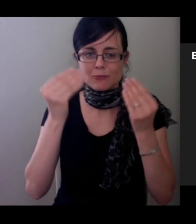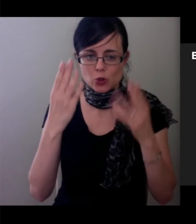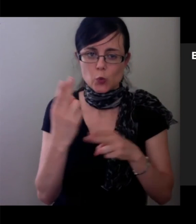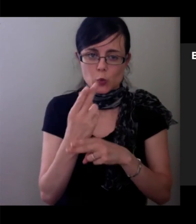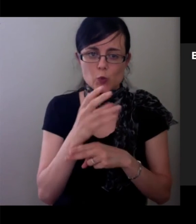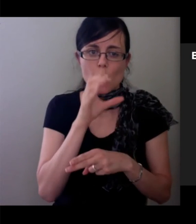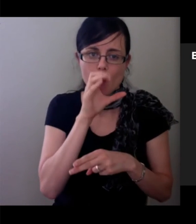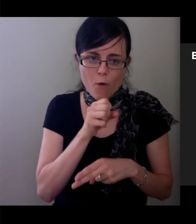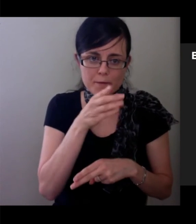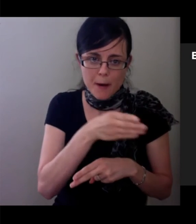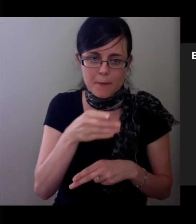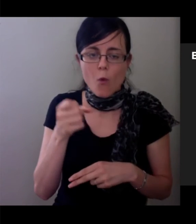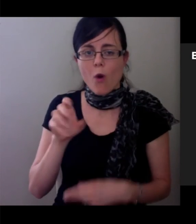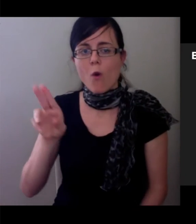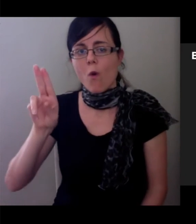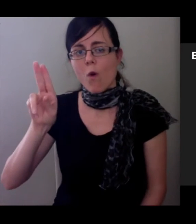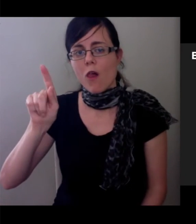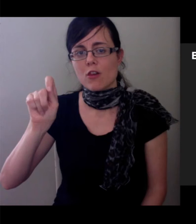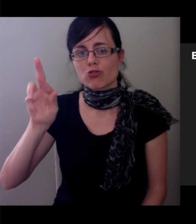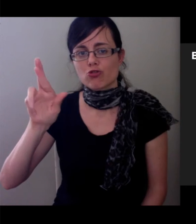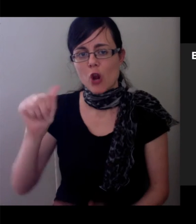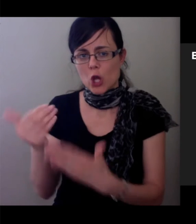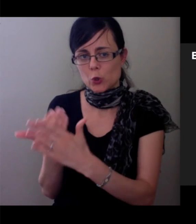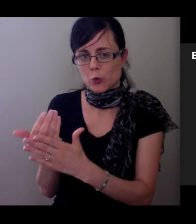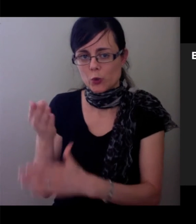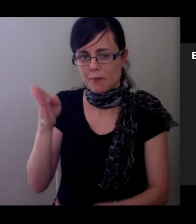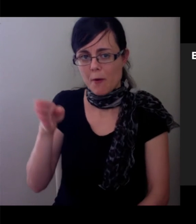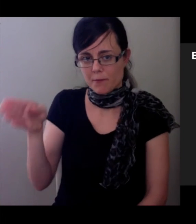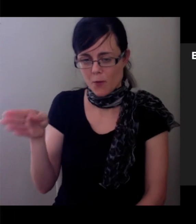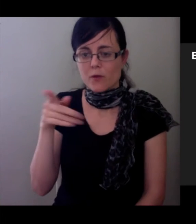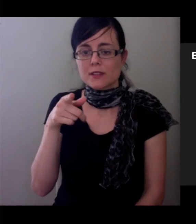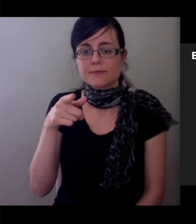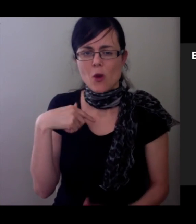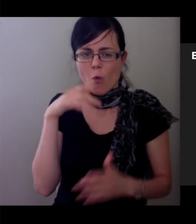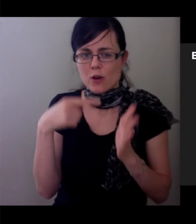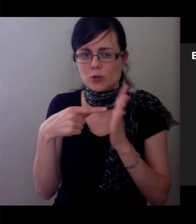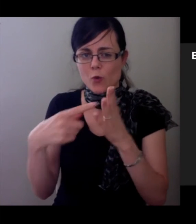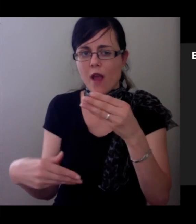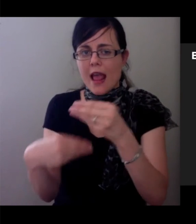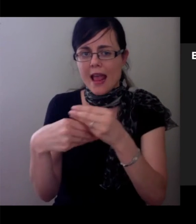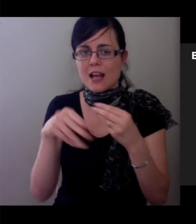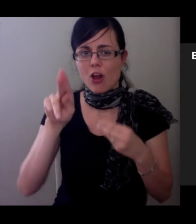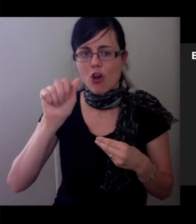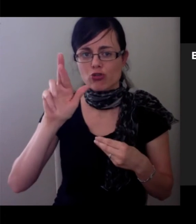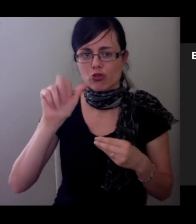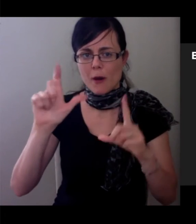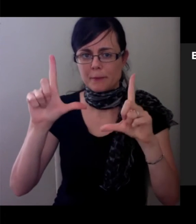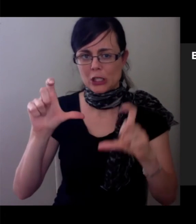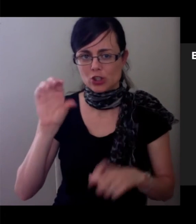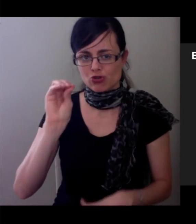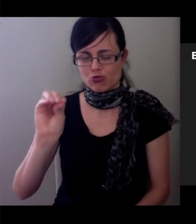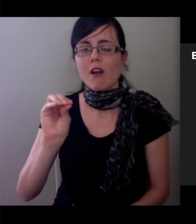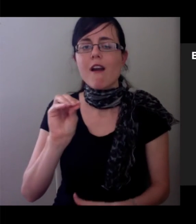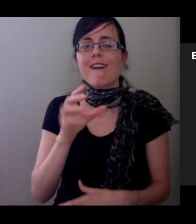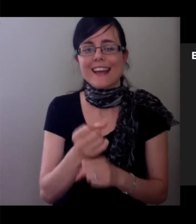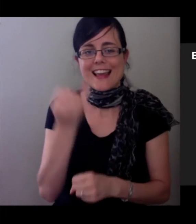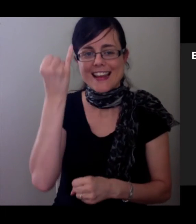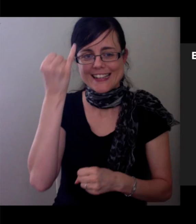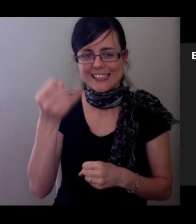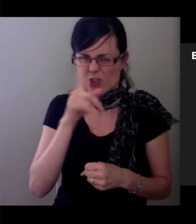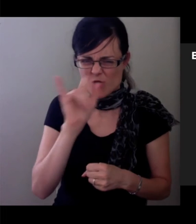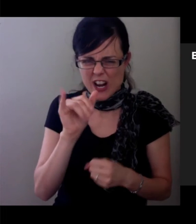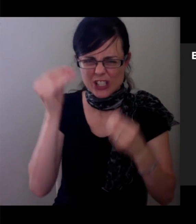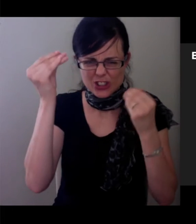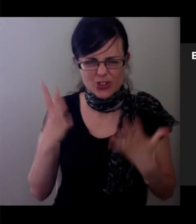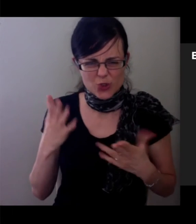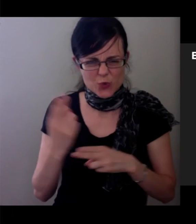don't. This is an old screenshot of Blackboard. I know many professors are using Blackboard Ultra now. I will